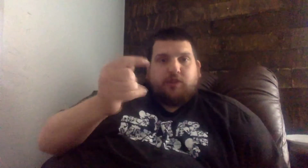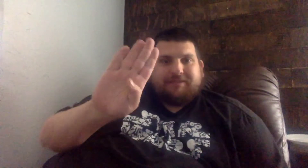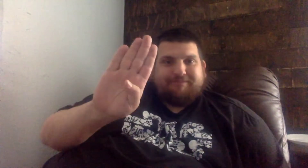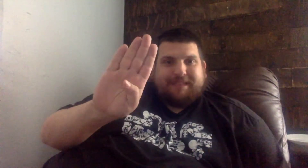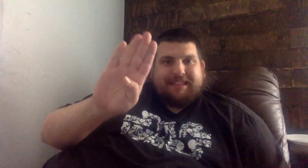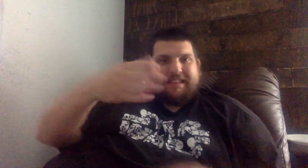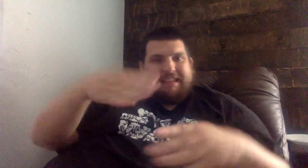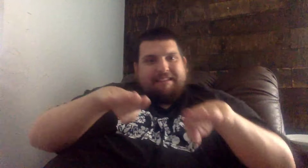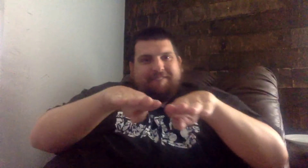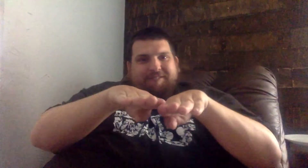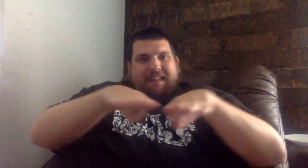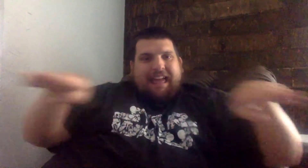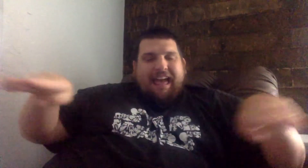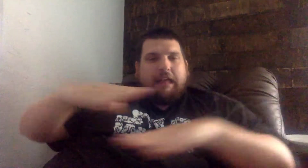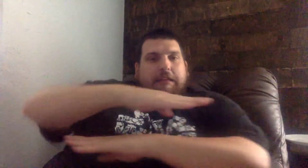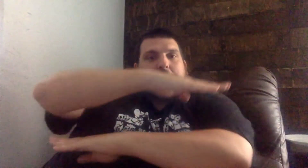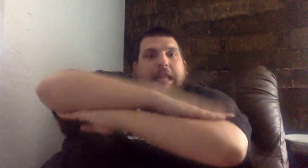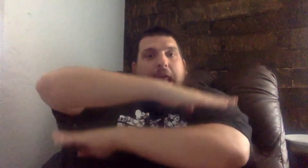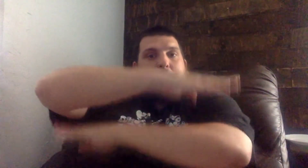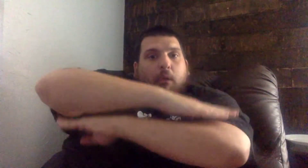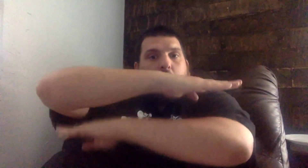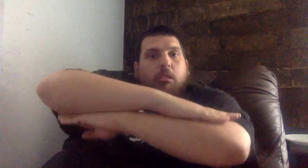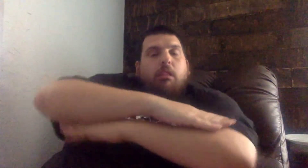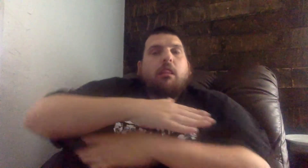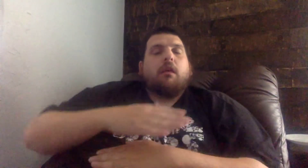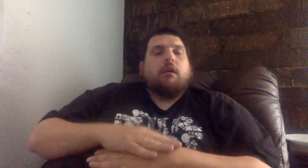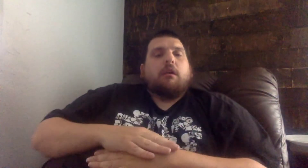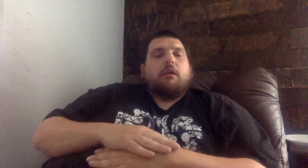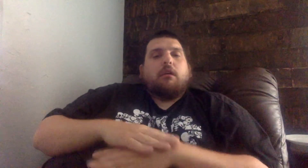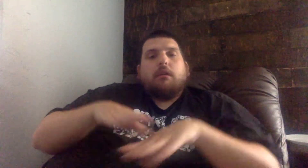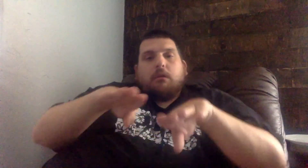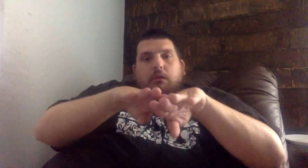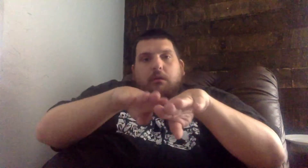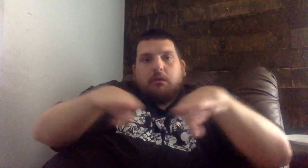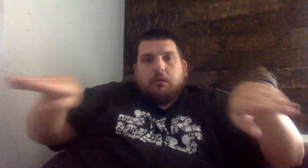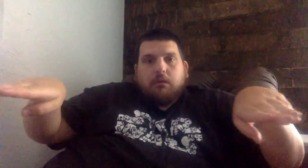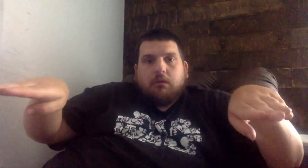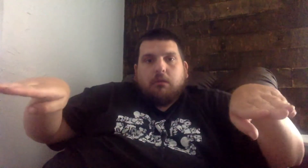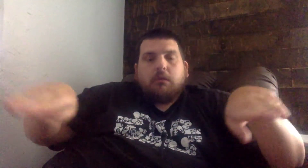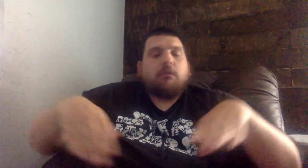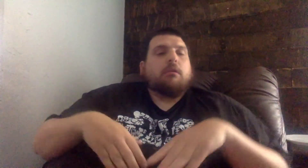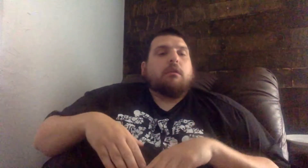Flat objects are with a B, shown with the B hand shape. Table, shelf.